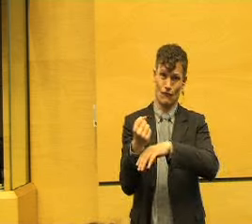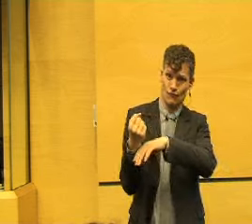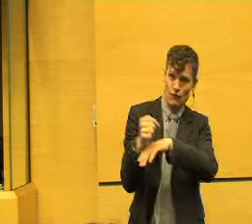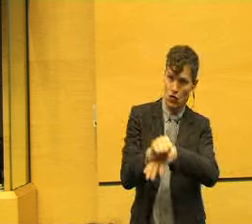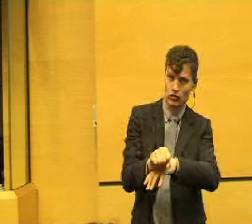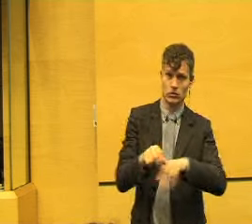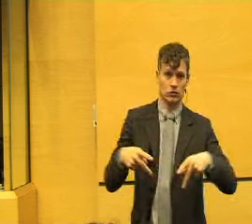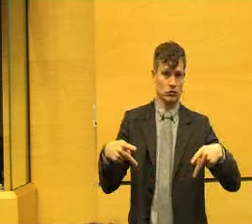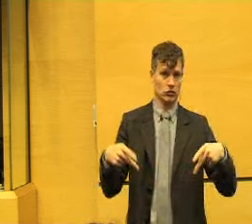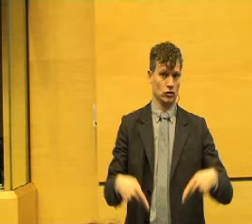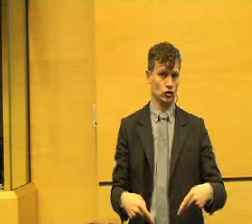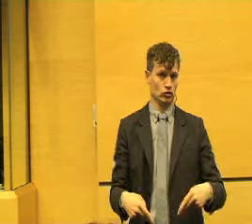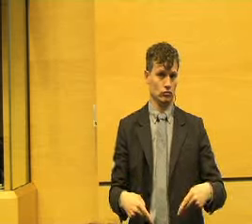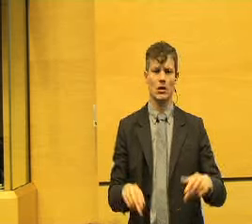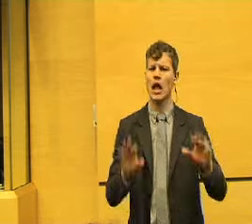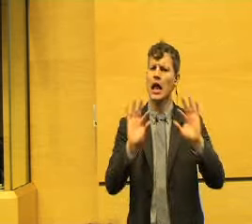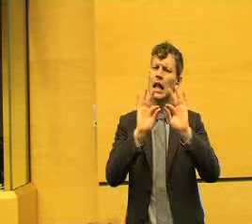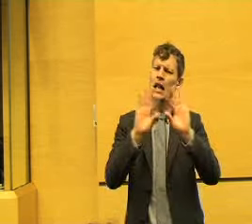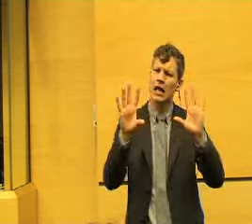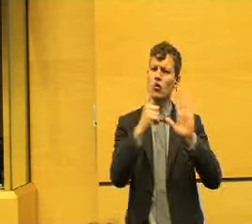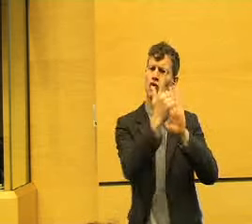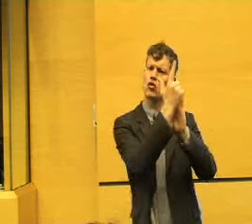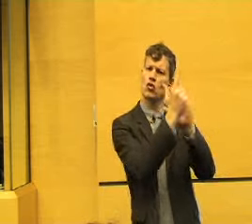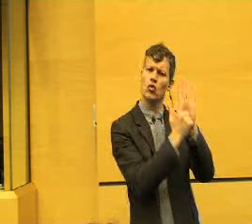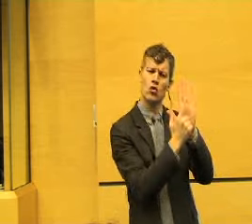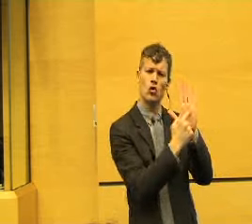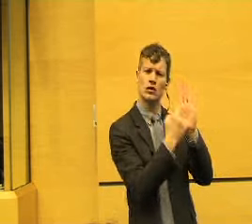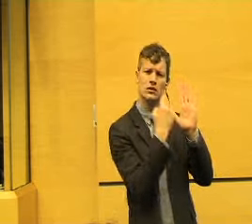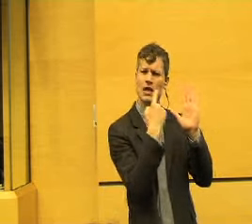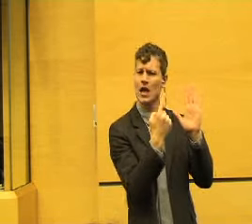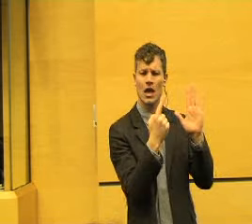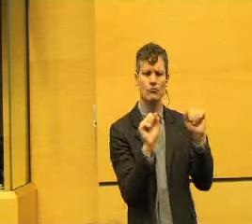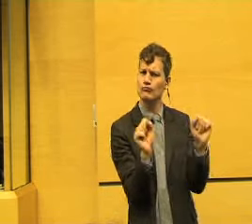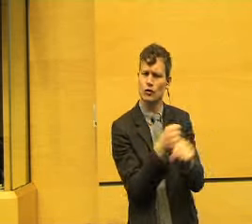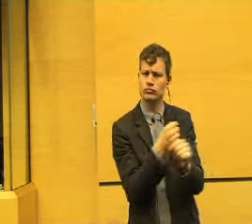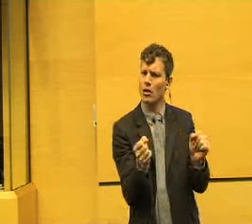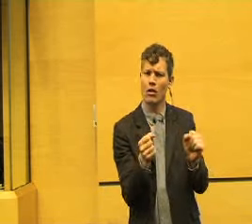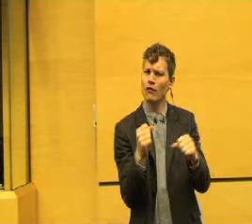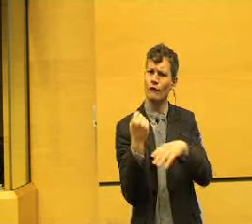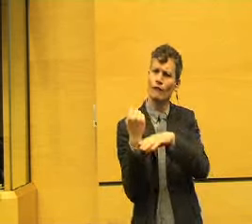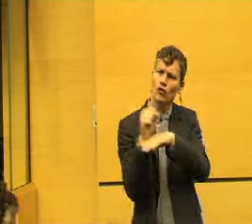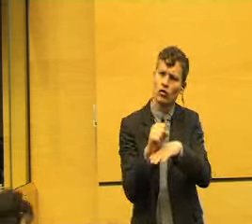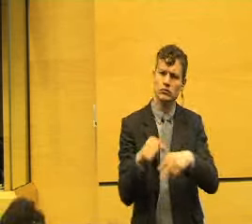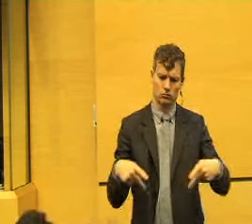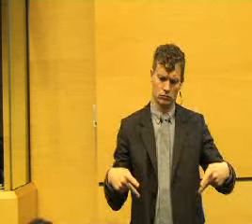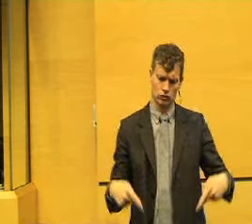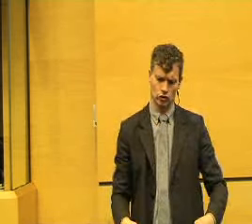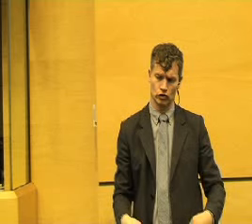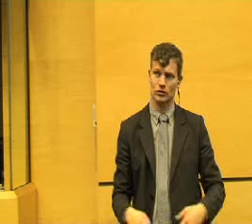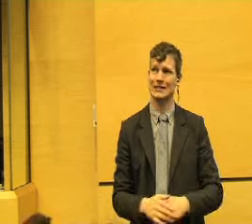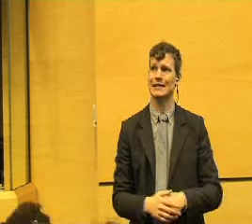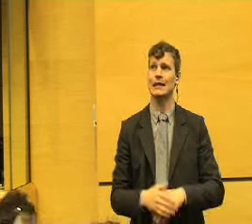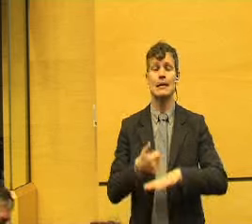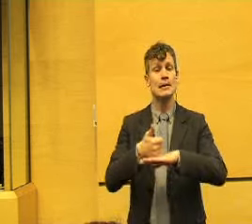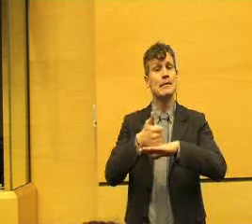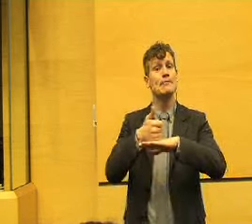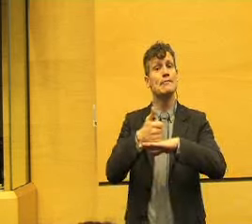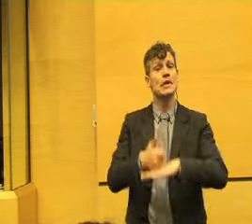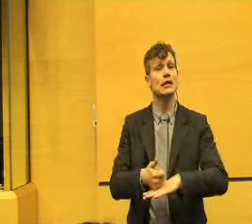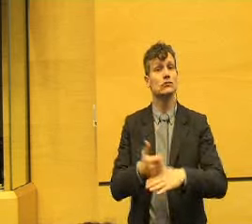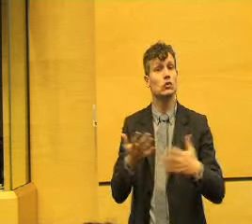legislation prohibits forced sterilization, and based on what was said this morning by the